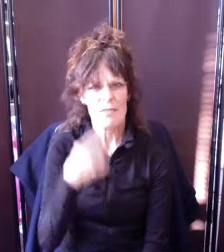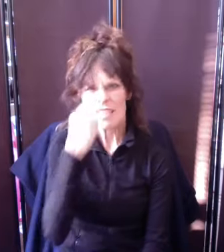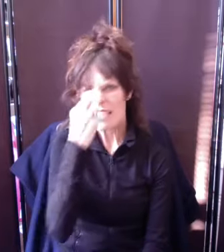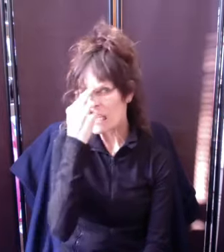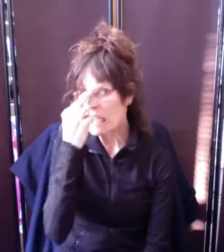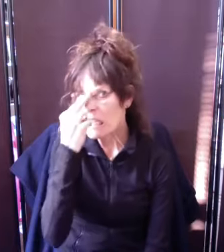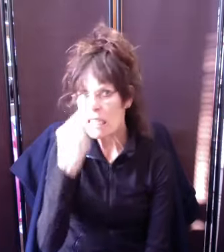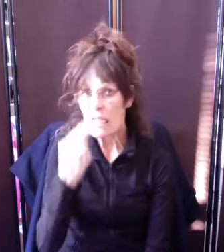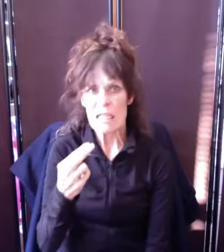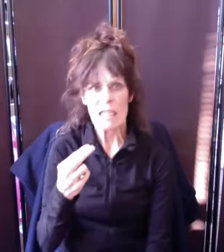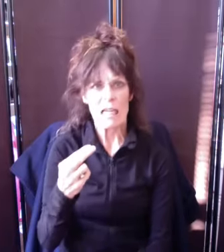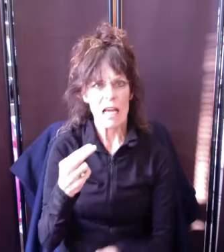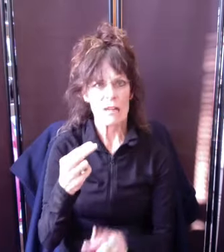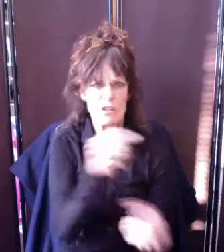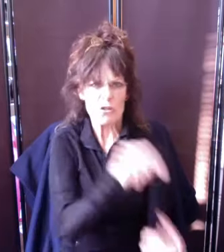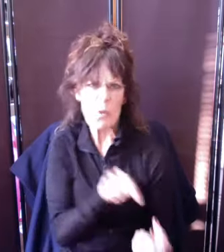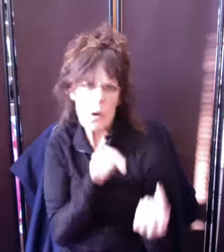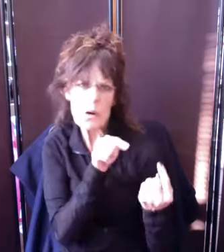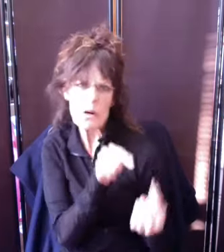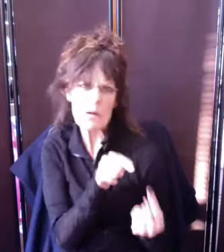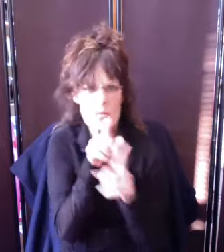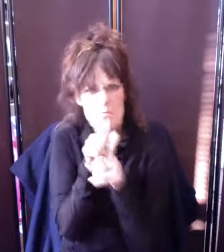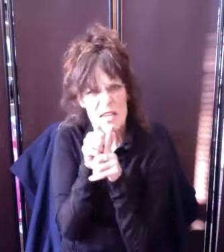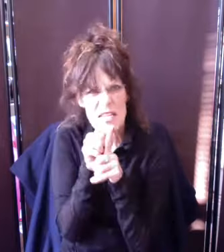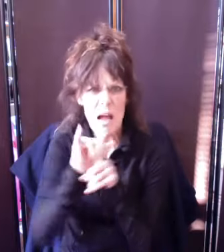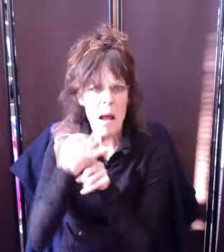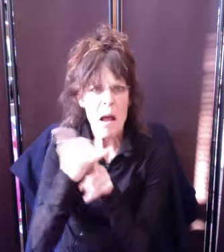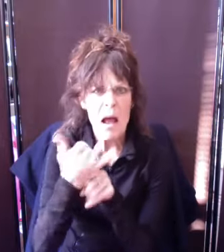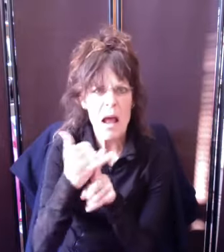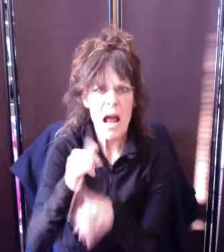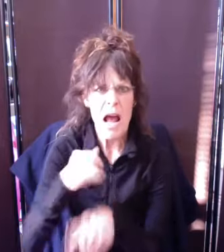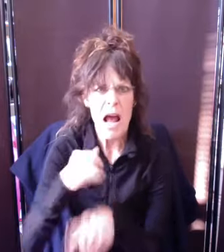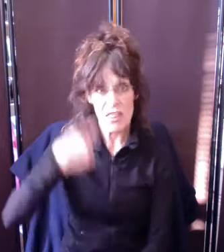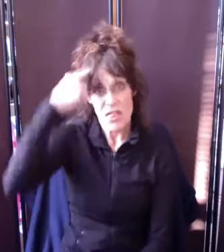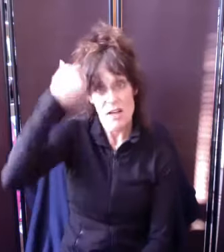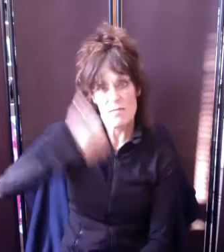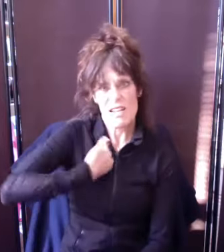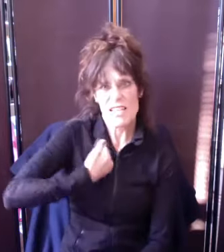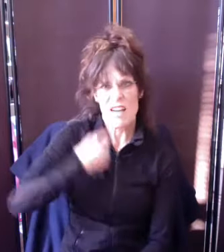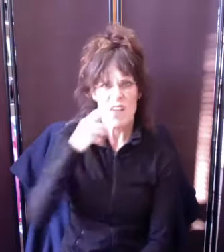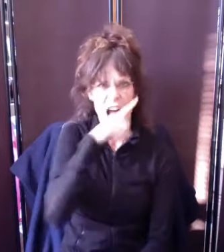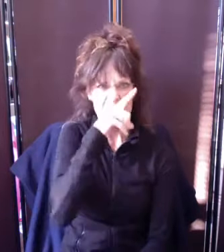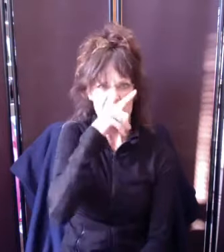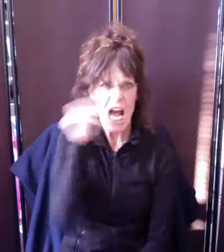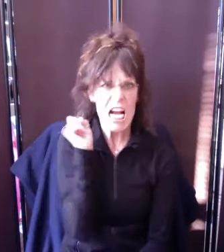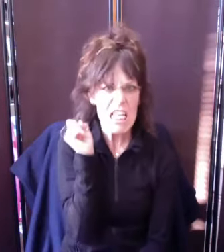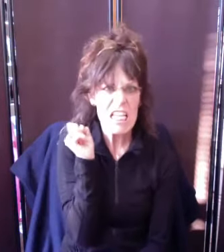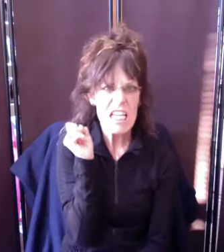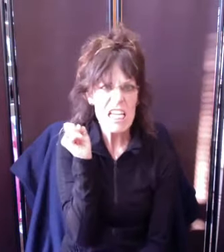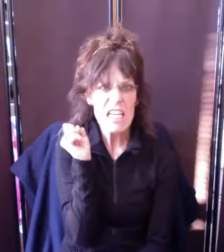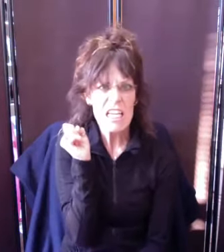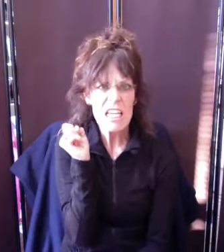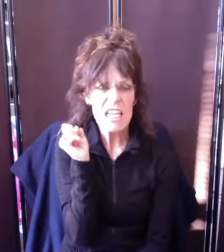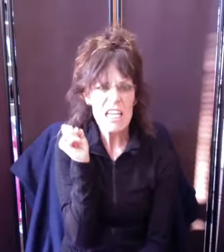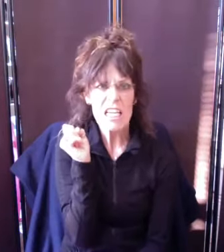by, I was picked on by everybody. I thought I was the ugliest thing in the world. And as soon as I had that